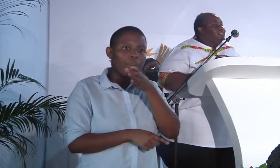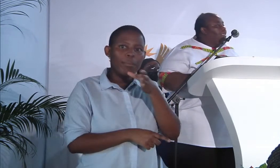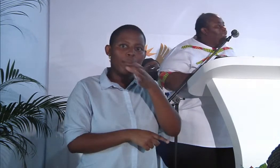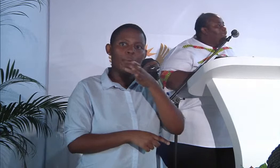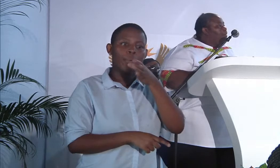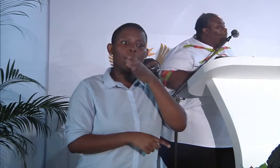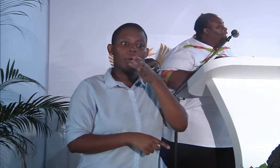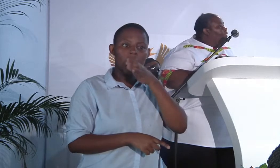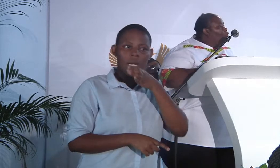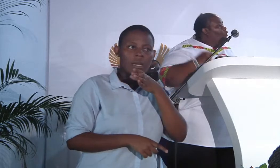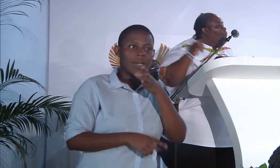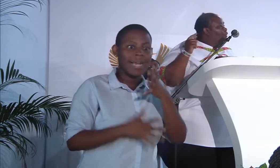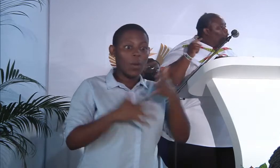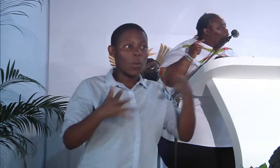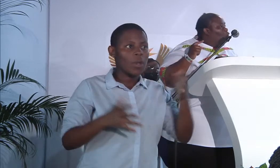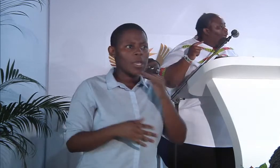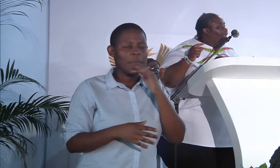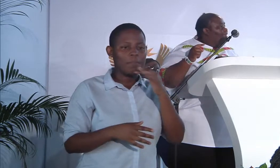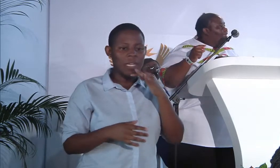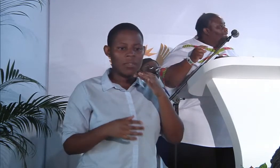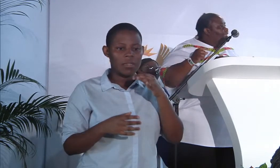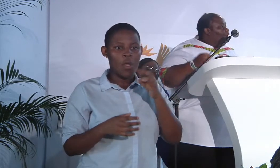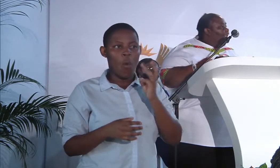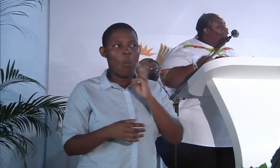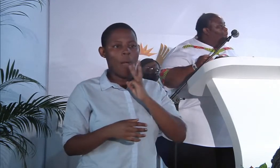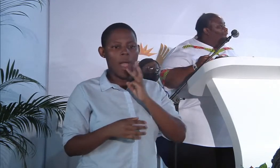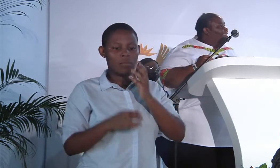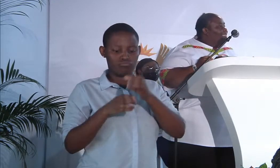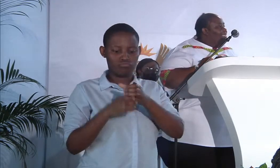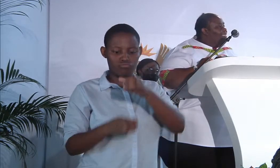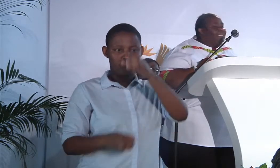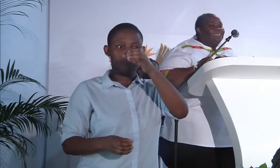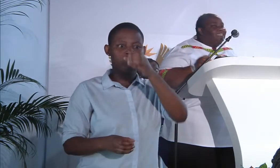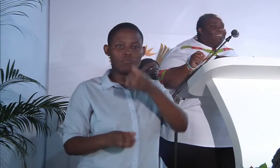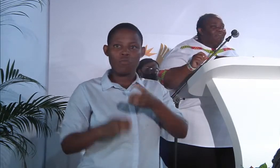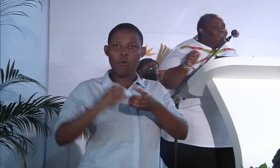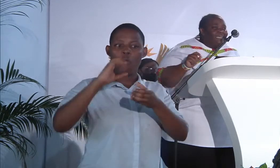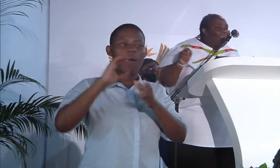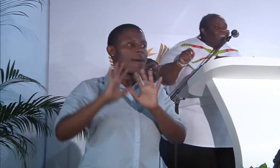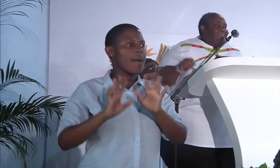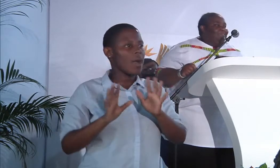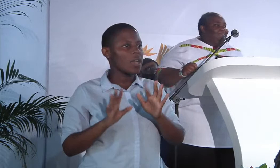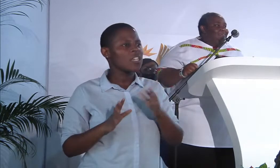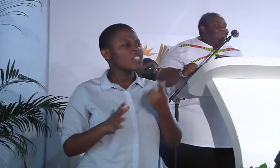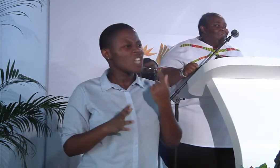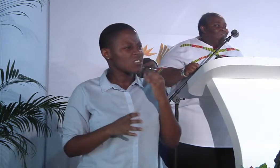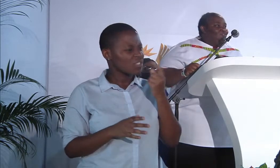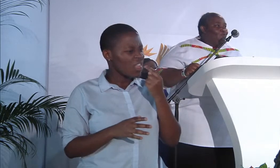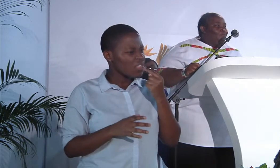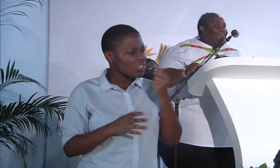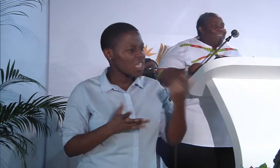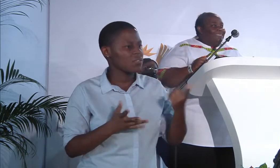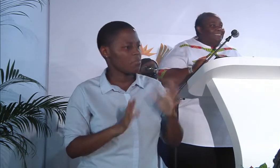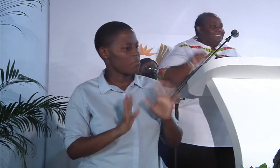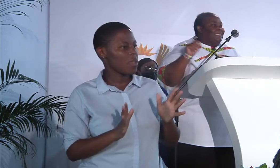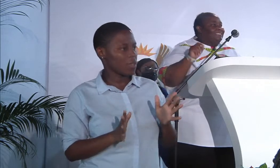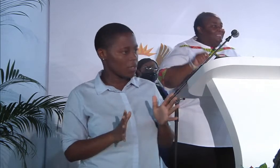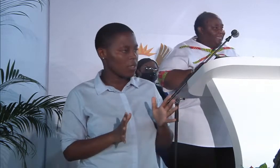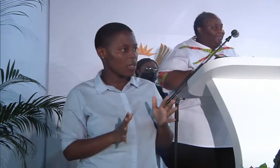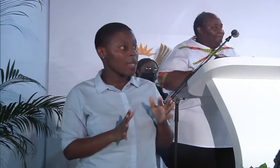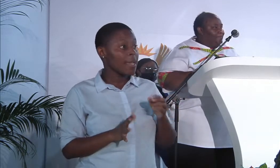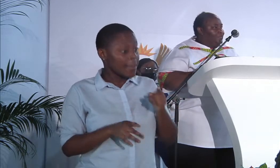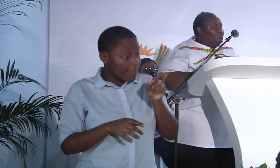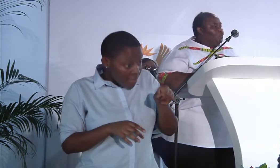just buying the whole bottle of wine. They were in a party and they said, just have a taste. So that it starts